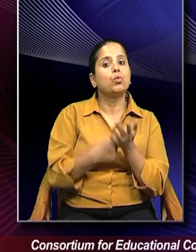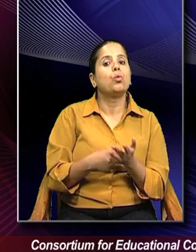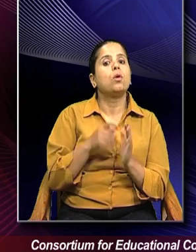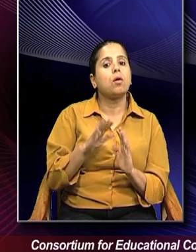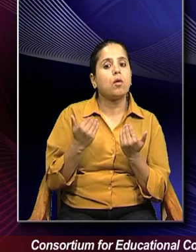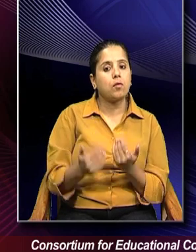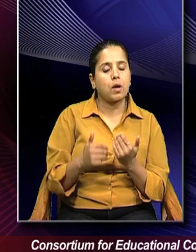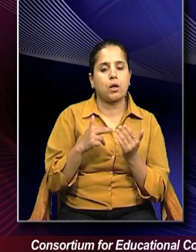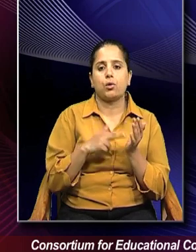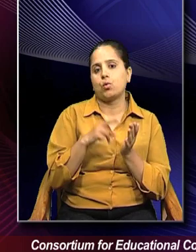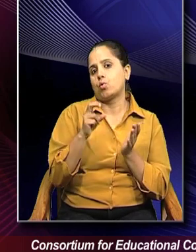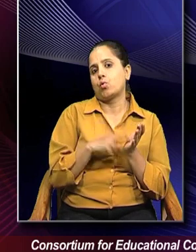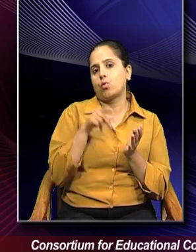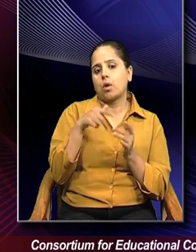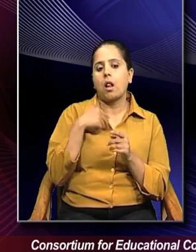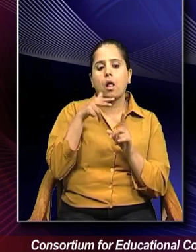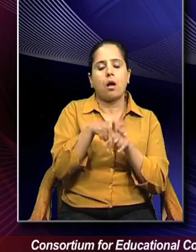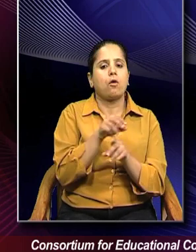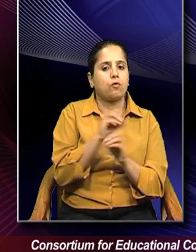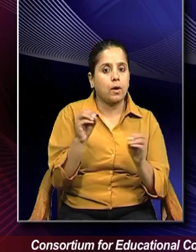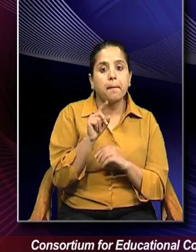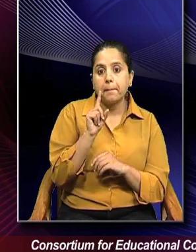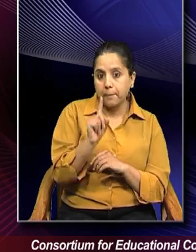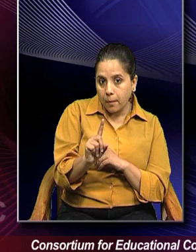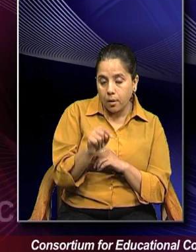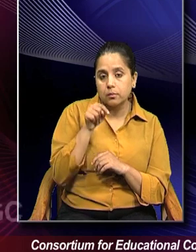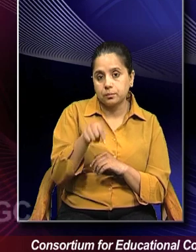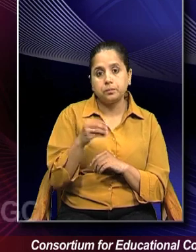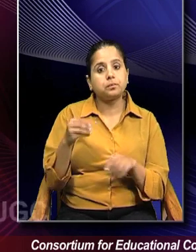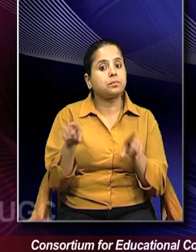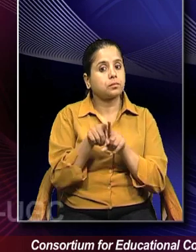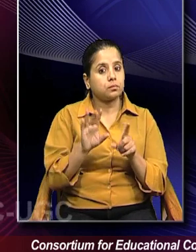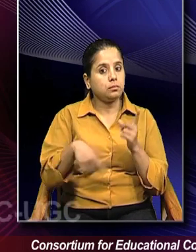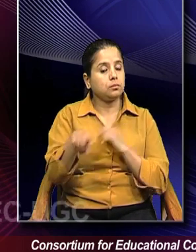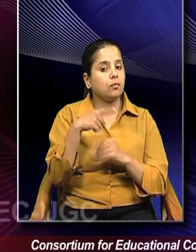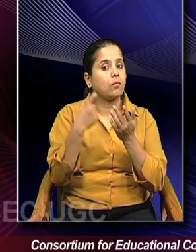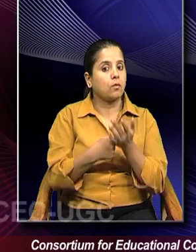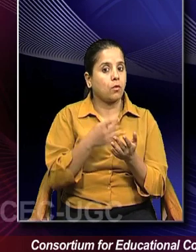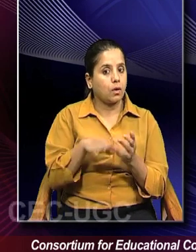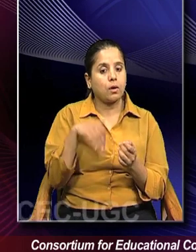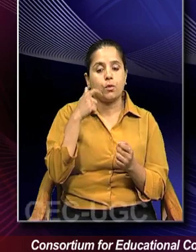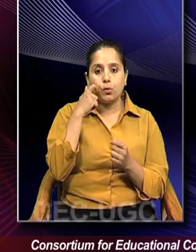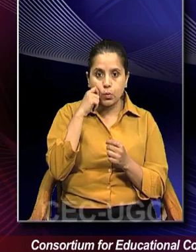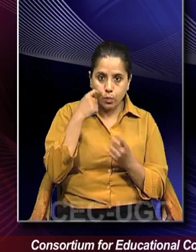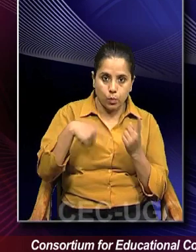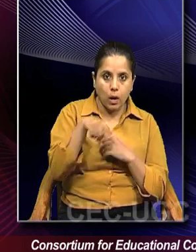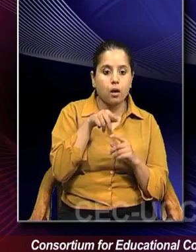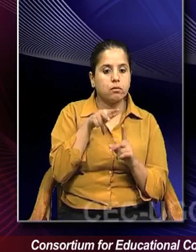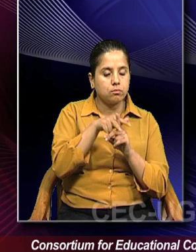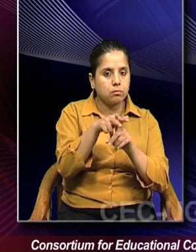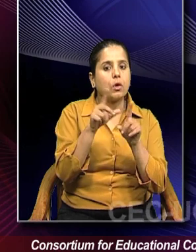of non-intervention. However, there is also a principle of humanitarian